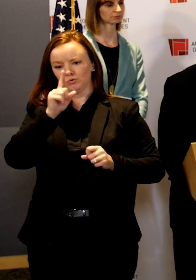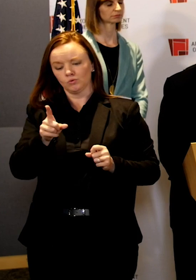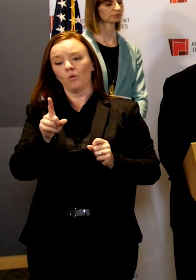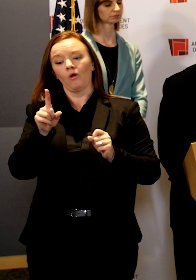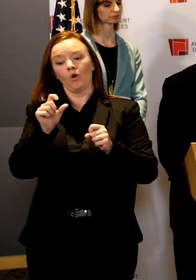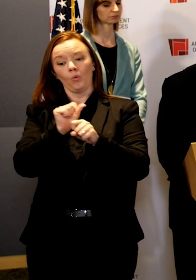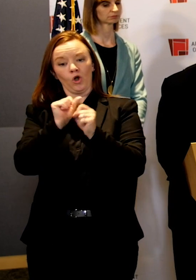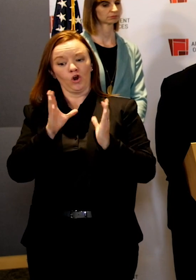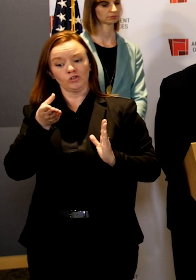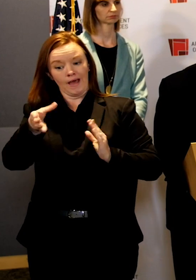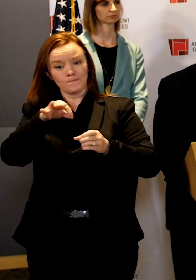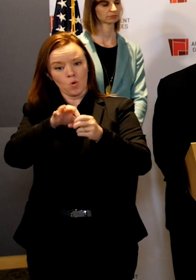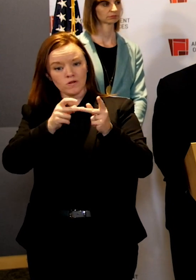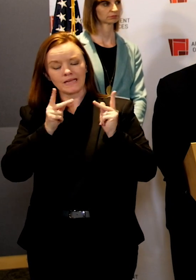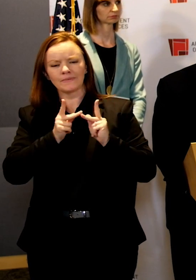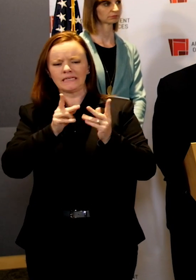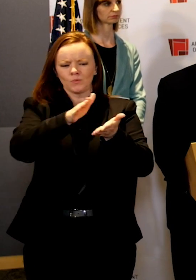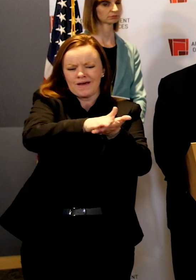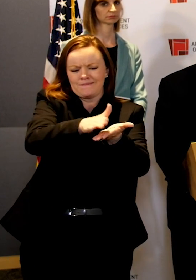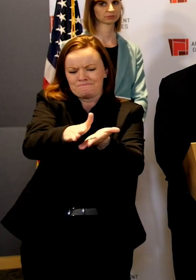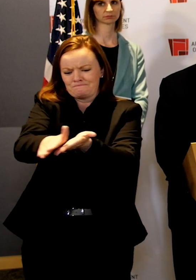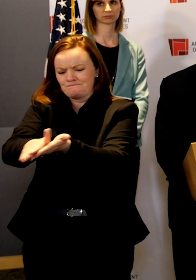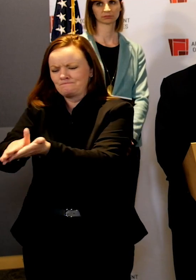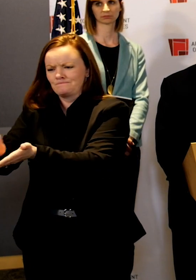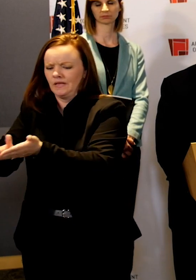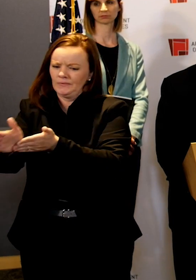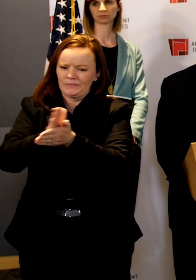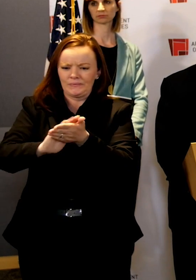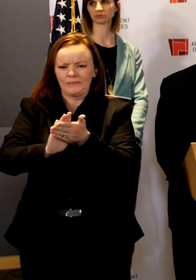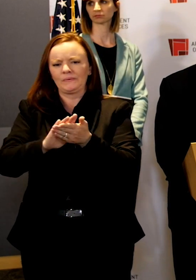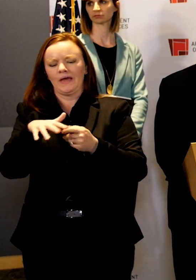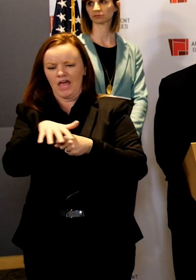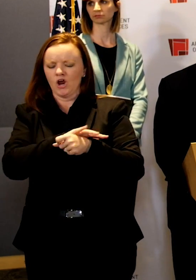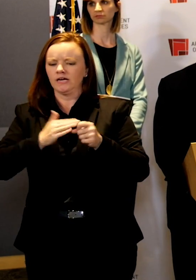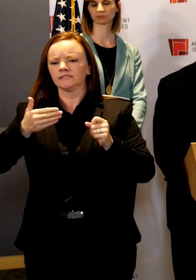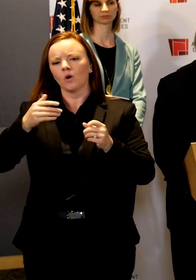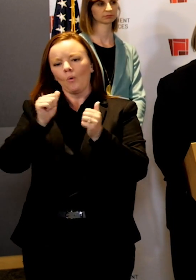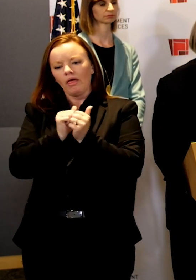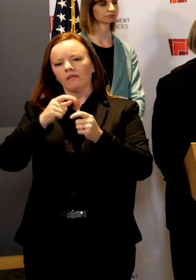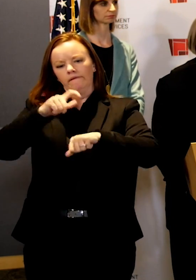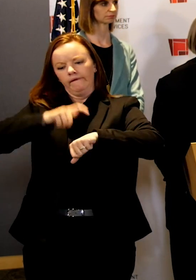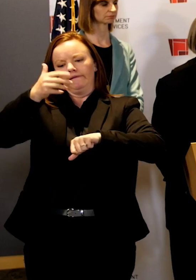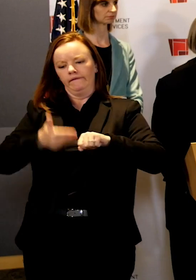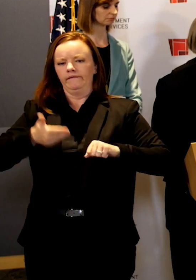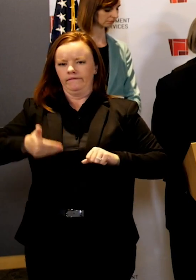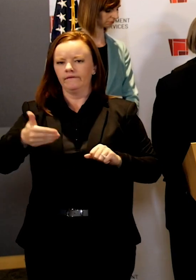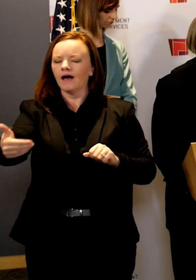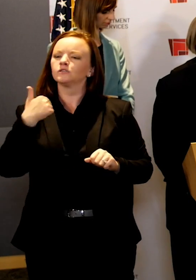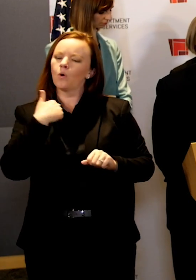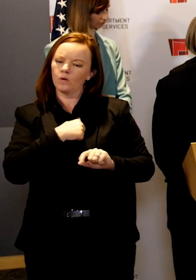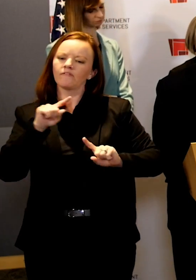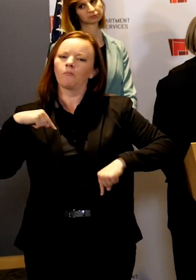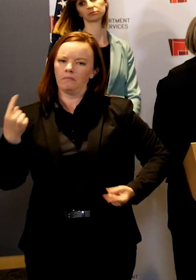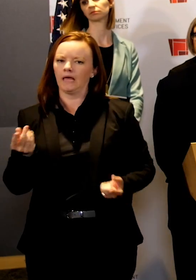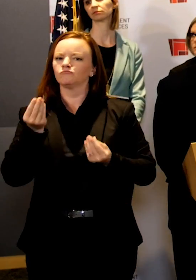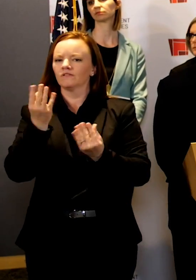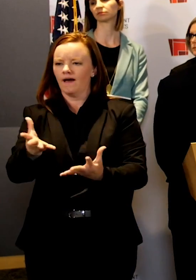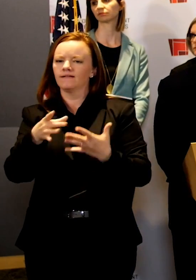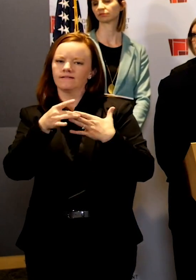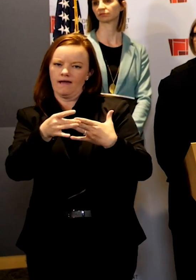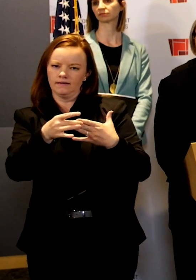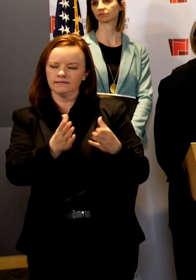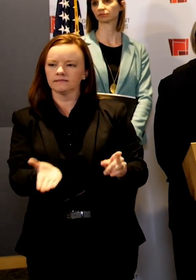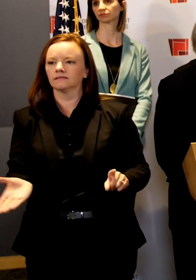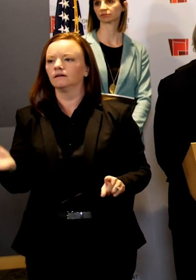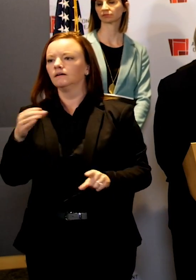down and disinfecting the areas at a certain cadence. So we have been providing technical guidance on that. Other questions?